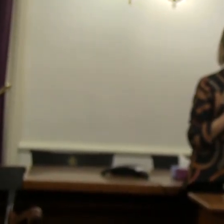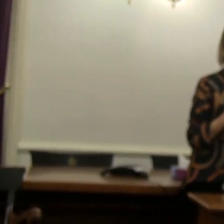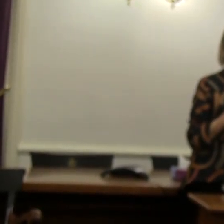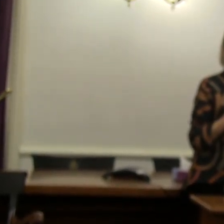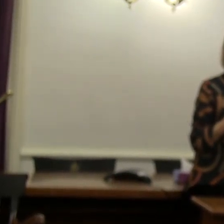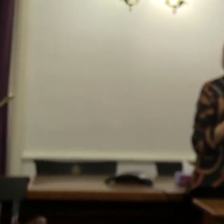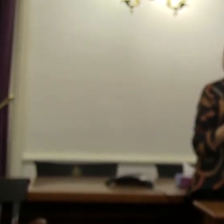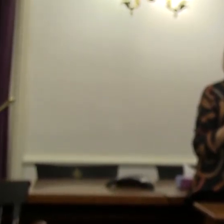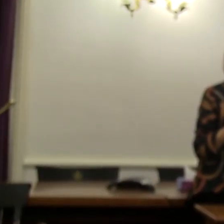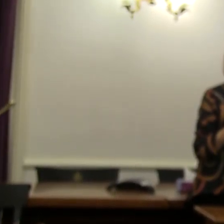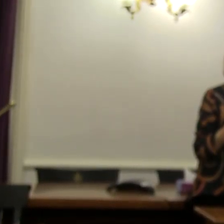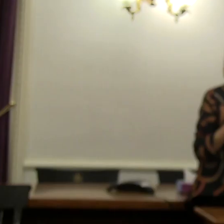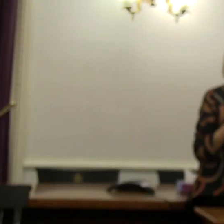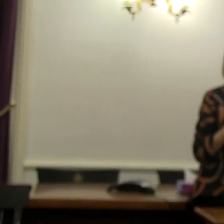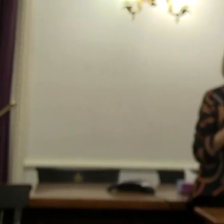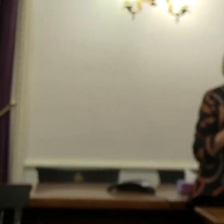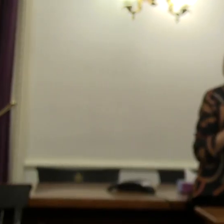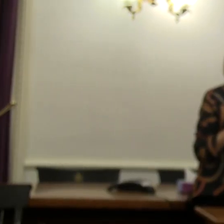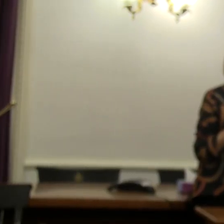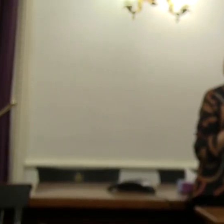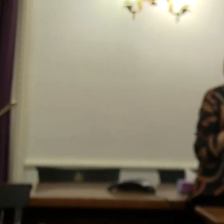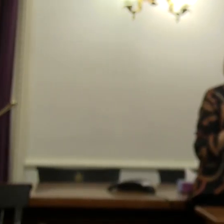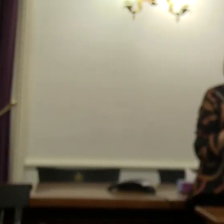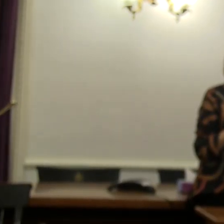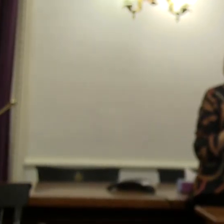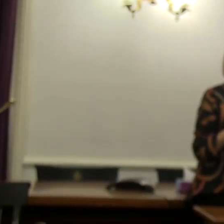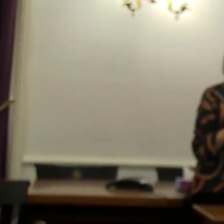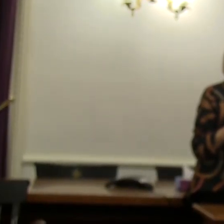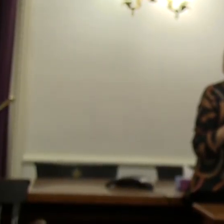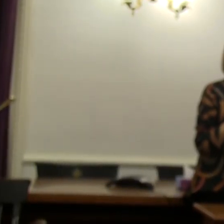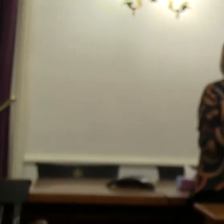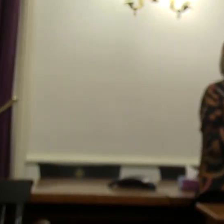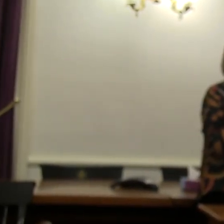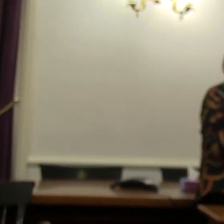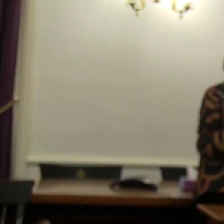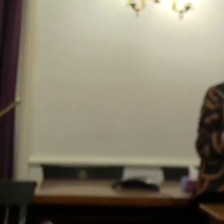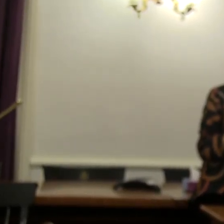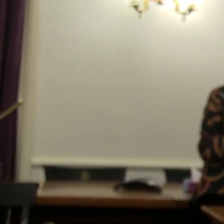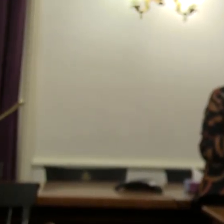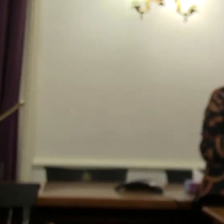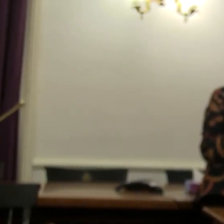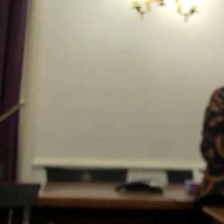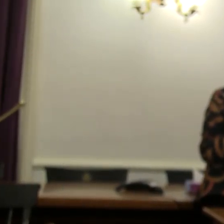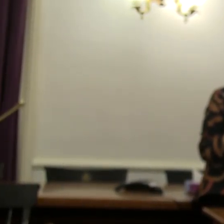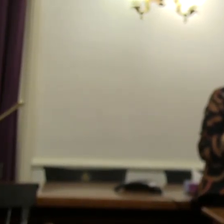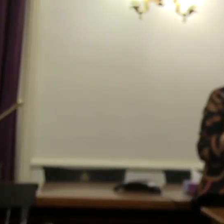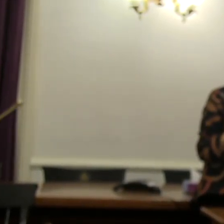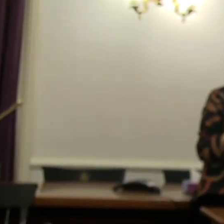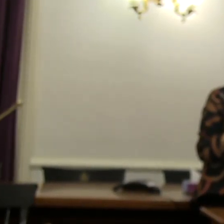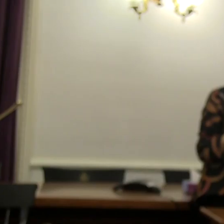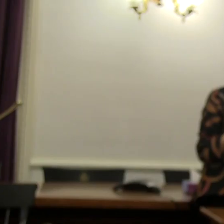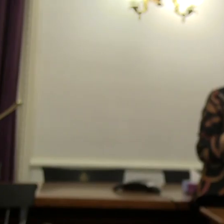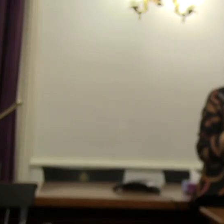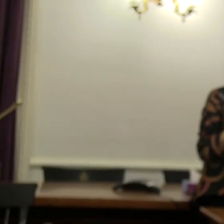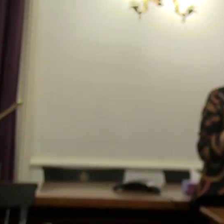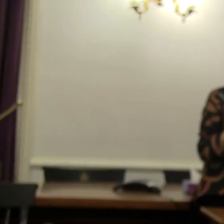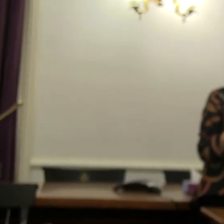hoping that you get a chance to take full advantage of it. If you have any questions, members of ECDR will be around to help throughout the